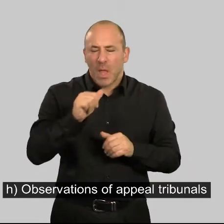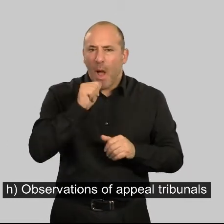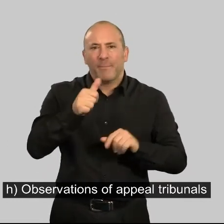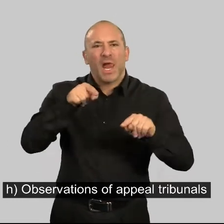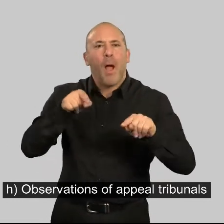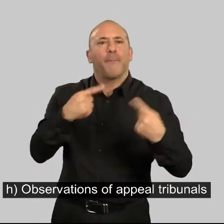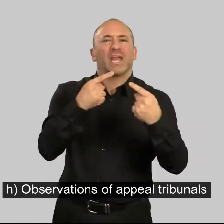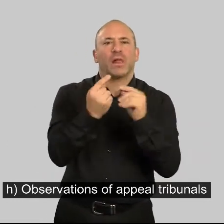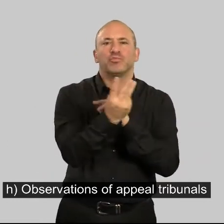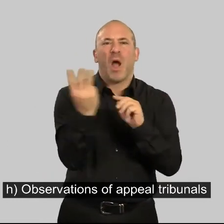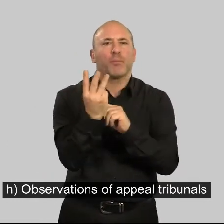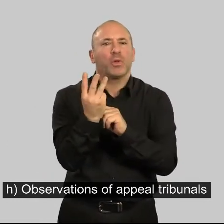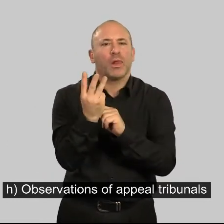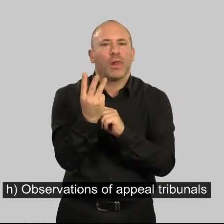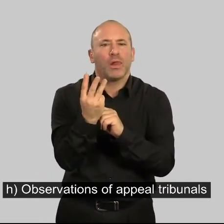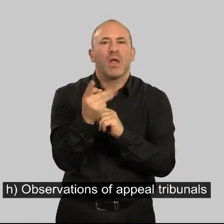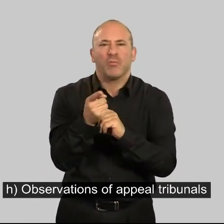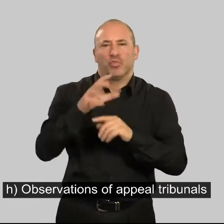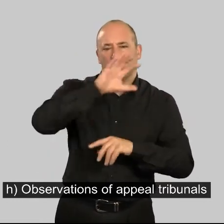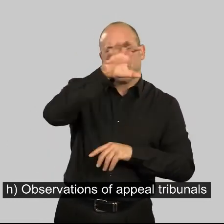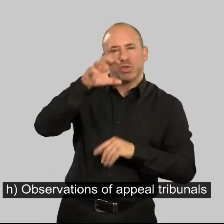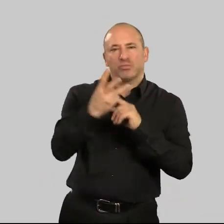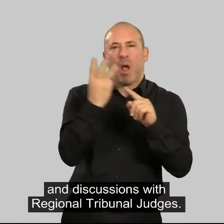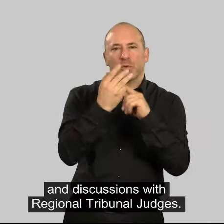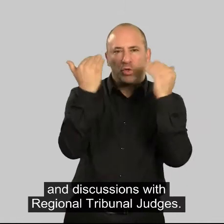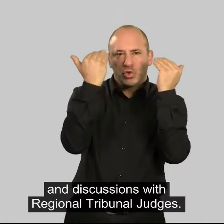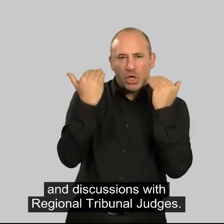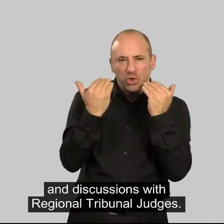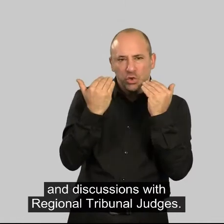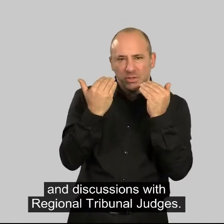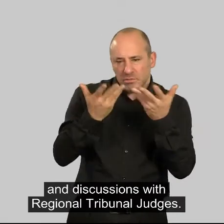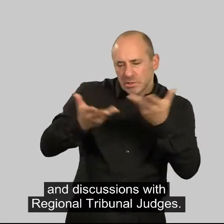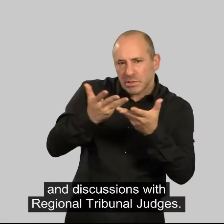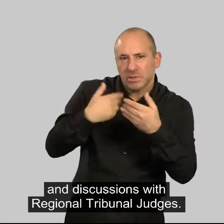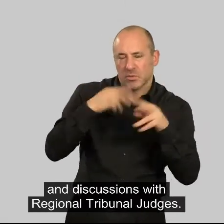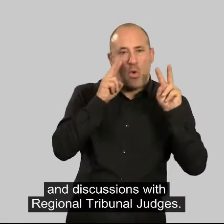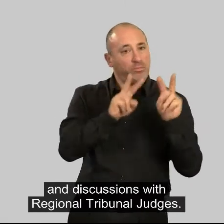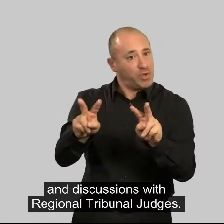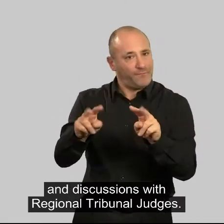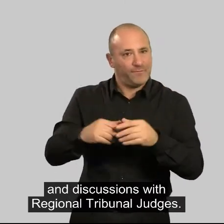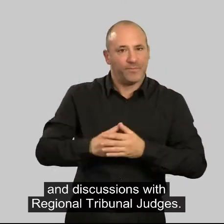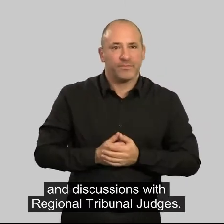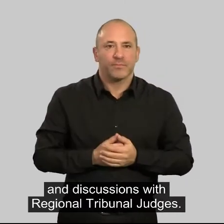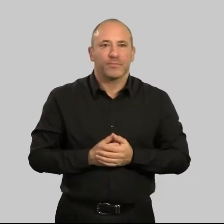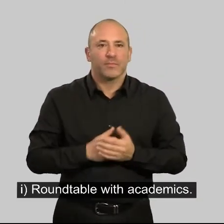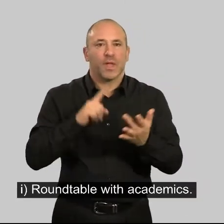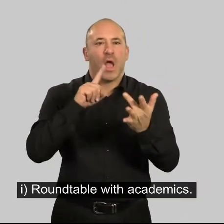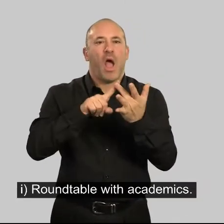H. Observations of appeal tribunals and discussions with regional tribunal